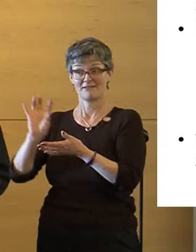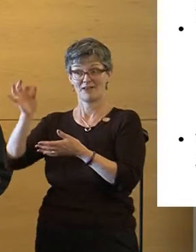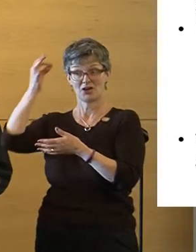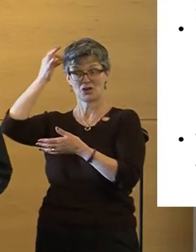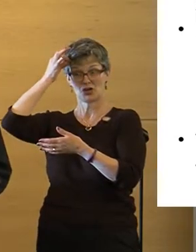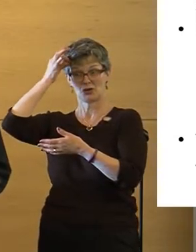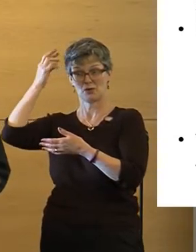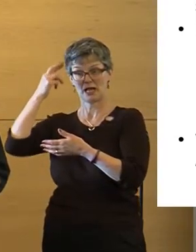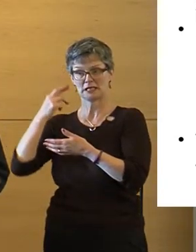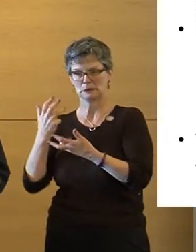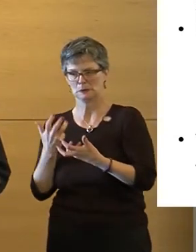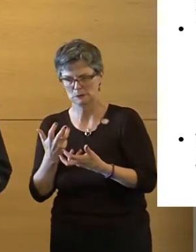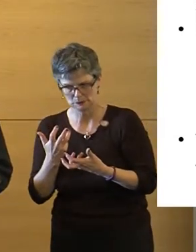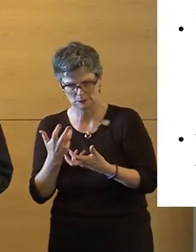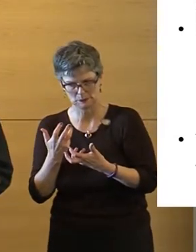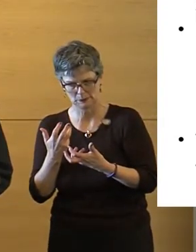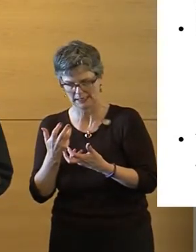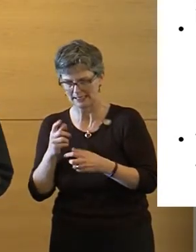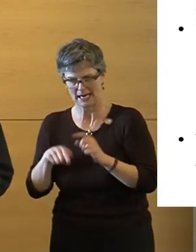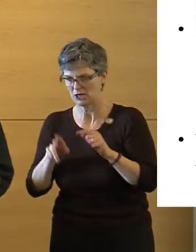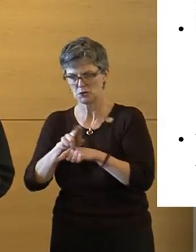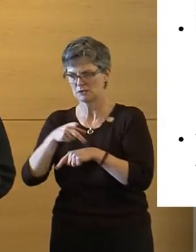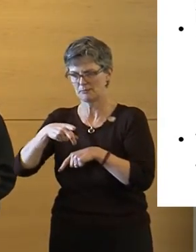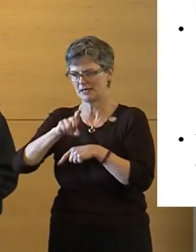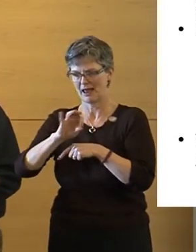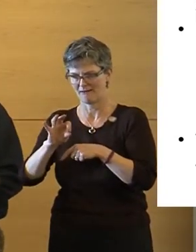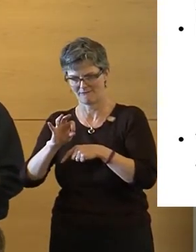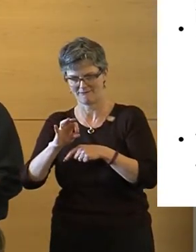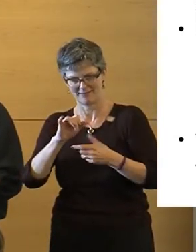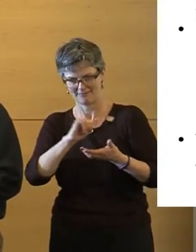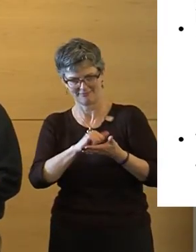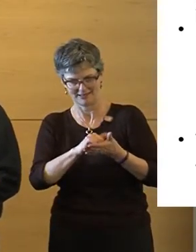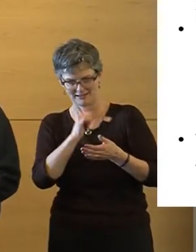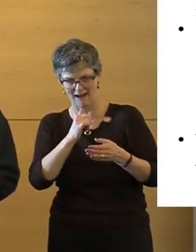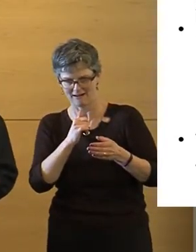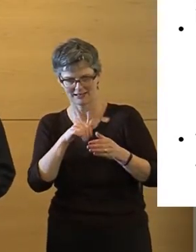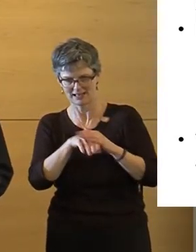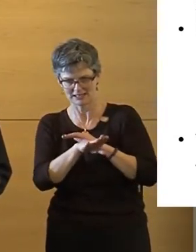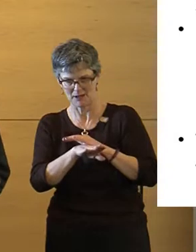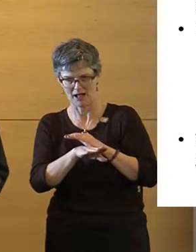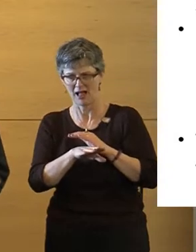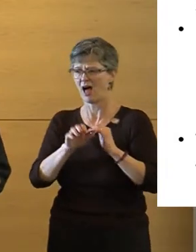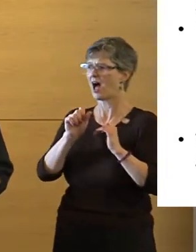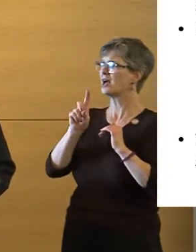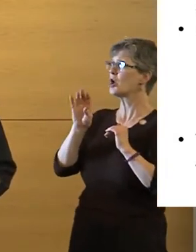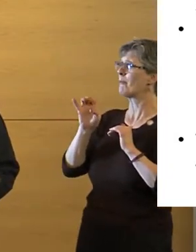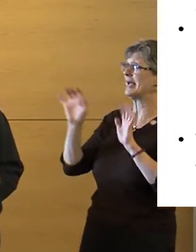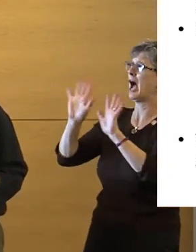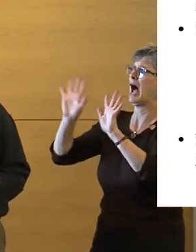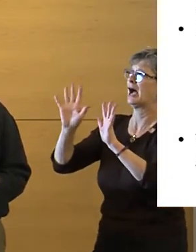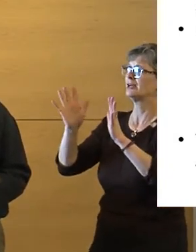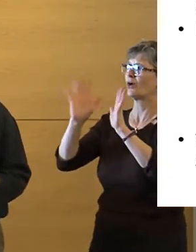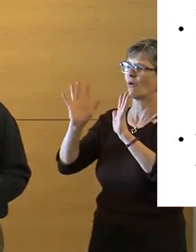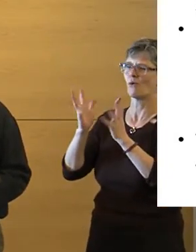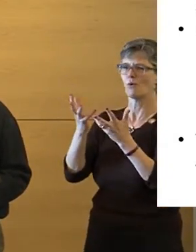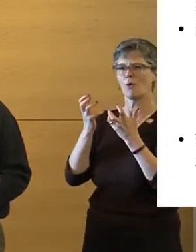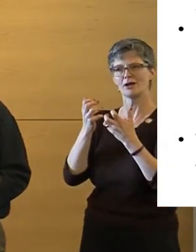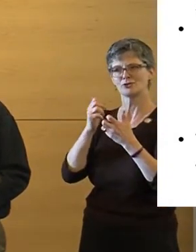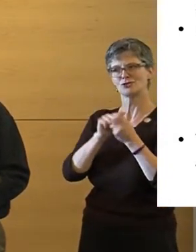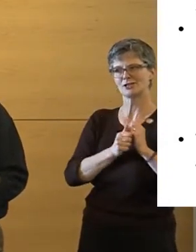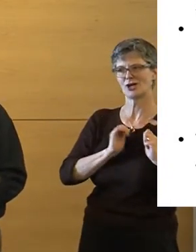2000, 2001? This is the quiz portion of the... Okay, Section 508 standards came out in 2000,